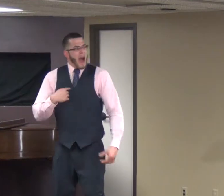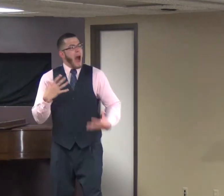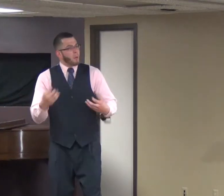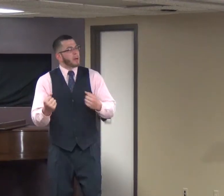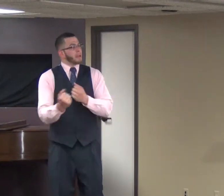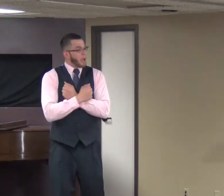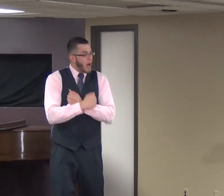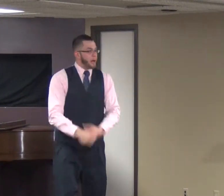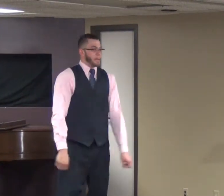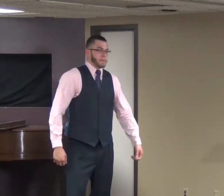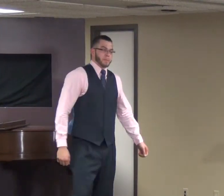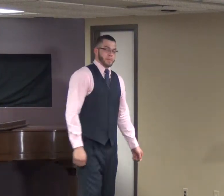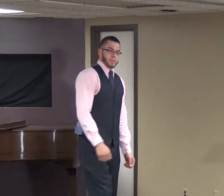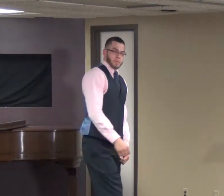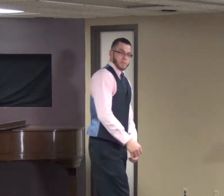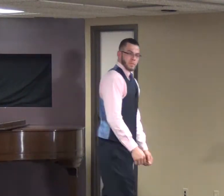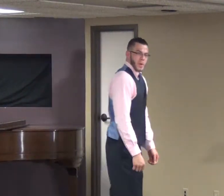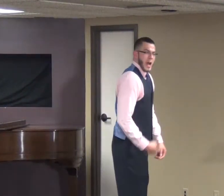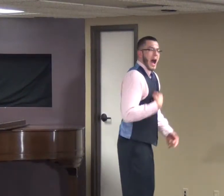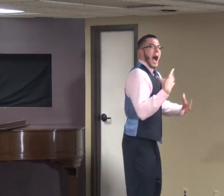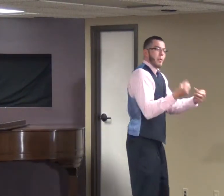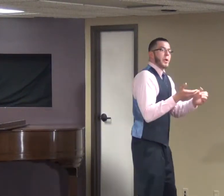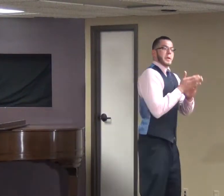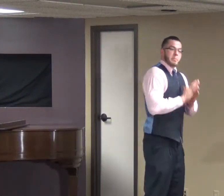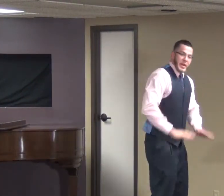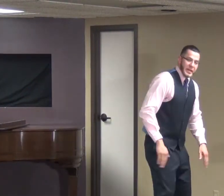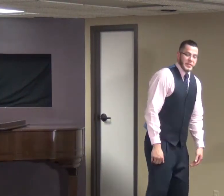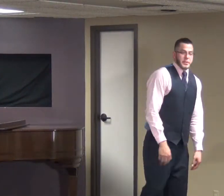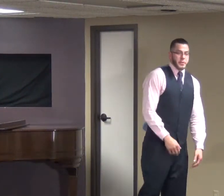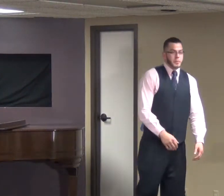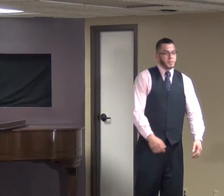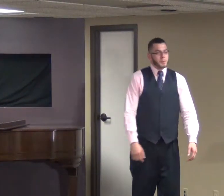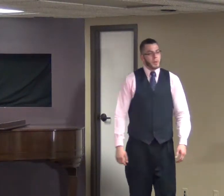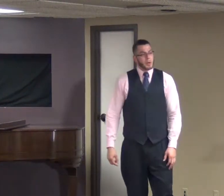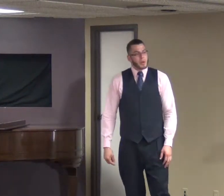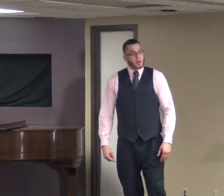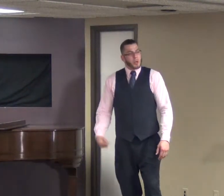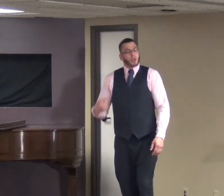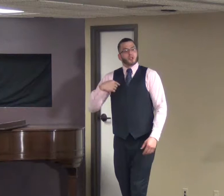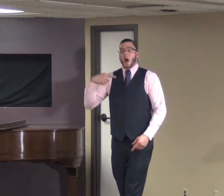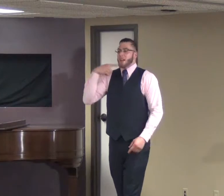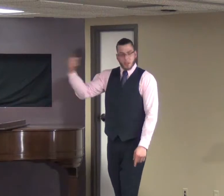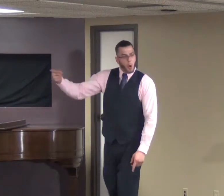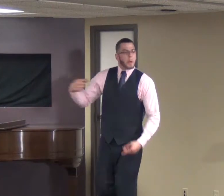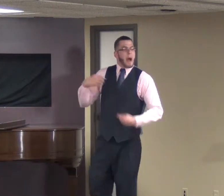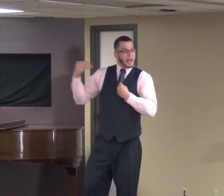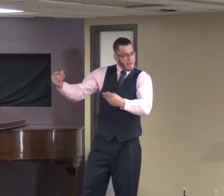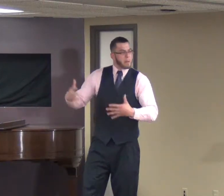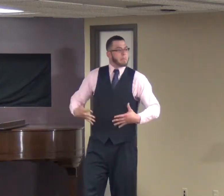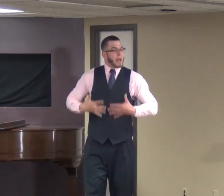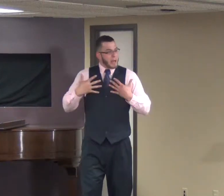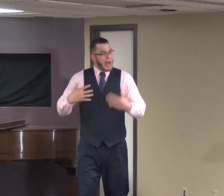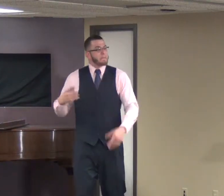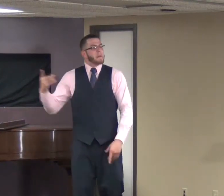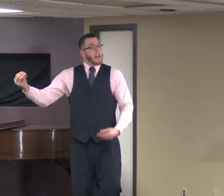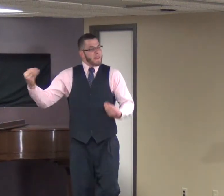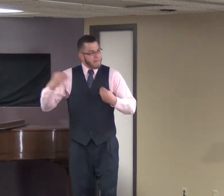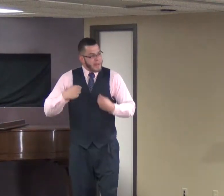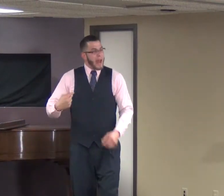I wanted love. I wanted peace. So I told him I'd give him my life if he gave